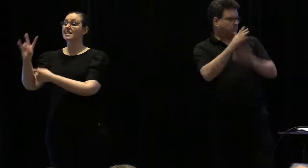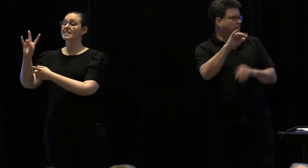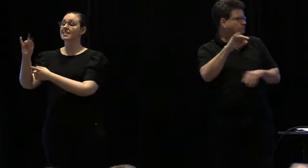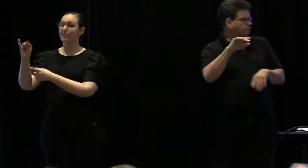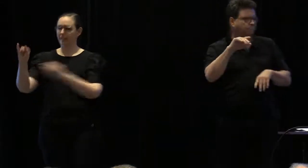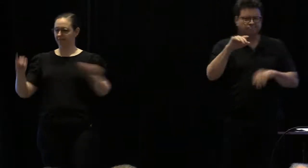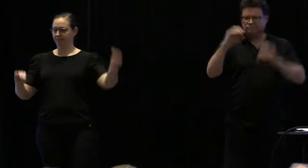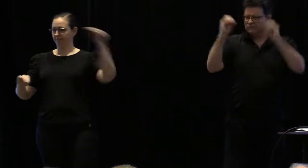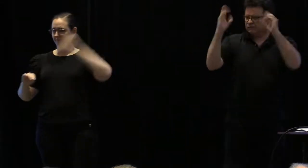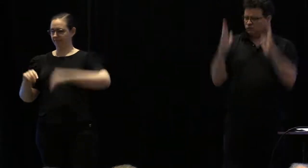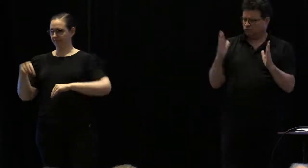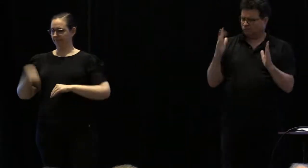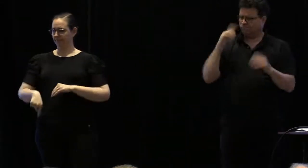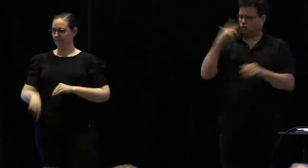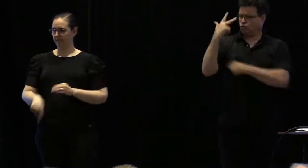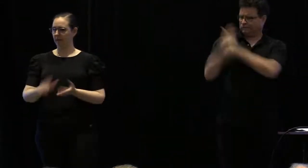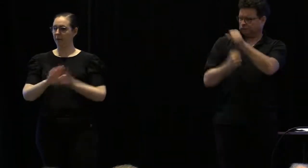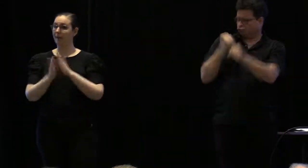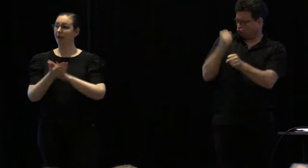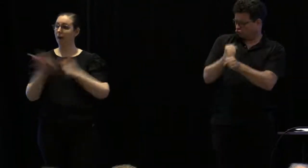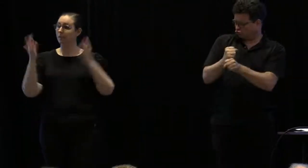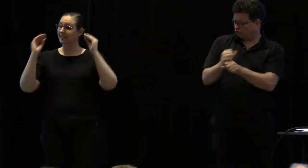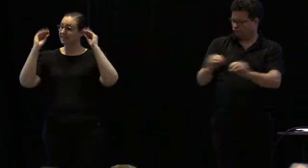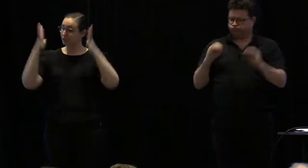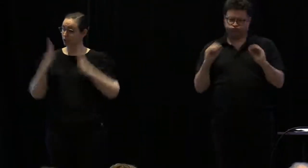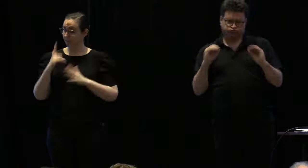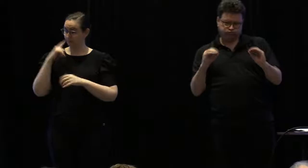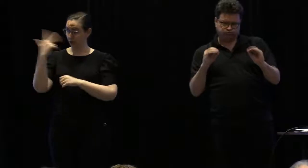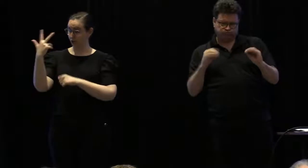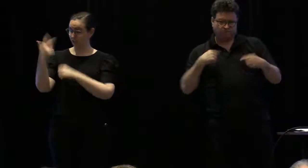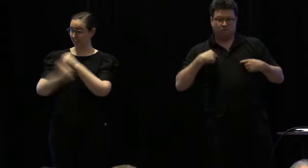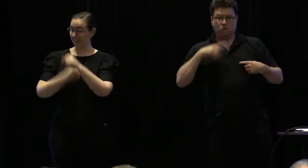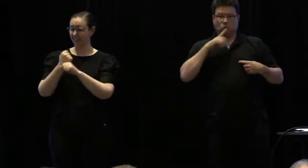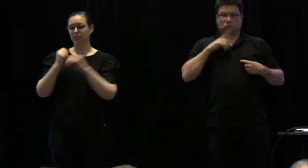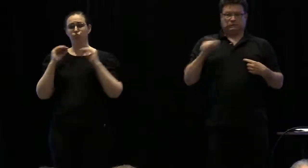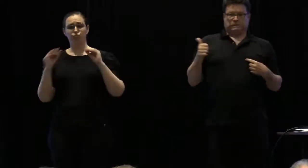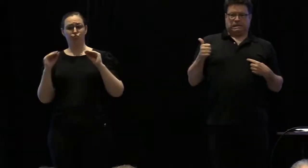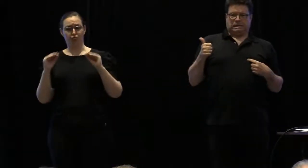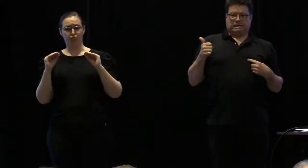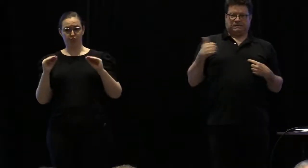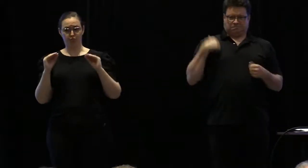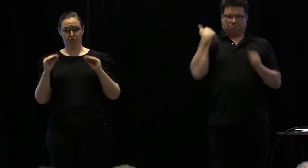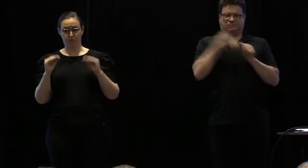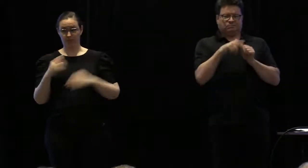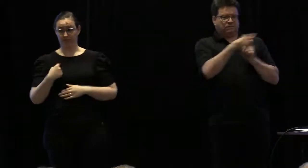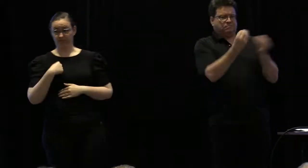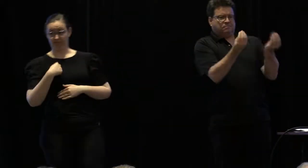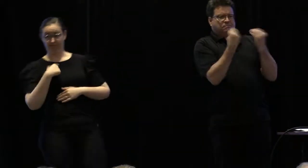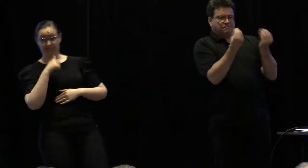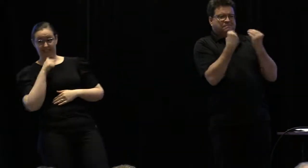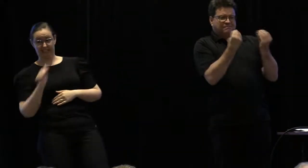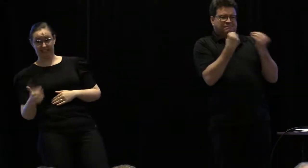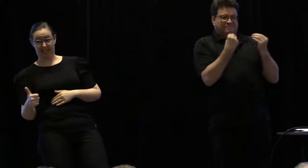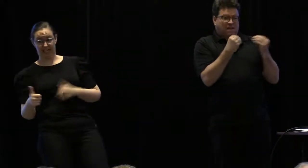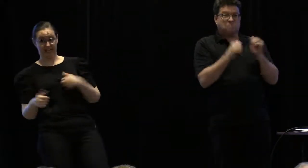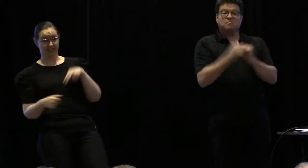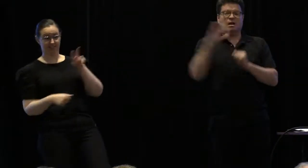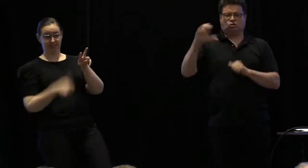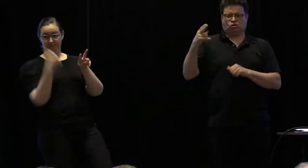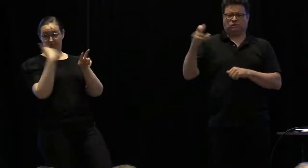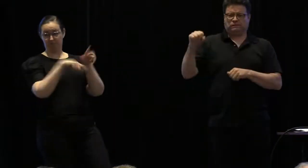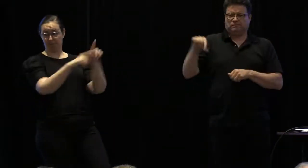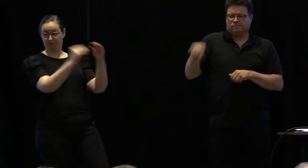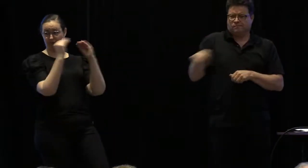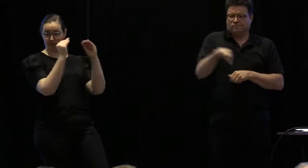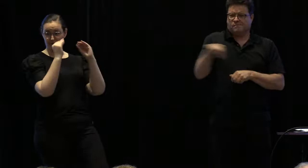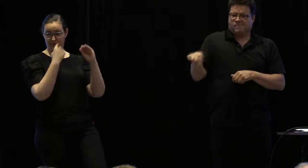1970, they moved here. I was a teacher for 3 years. I was 10 years old myself at the time. I